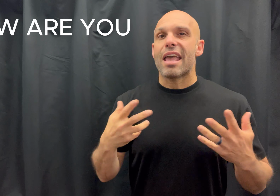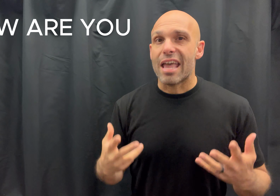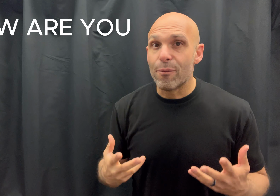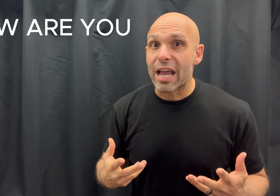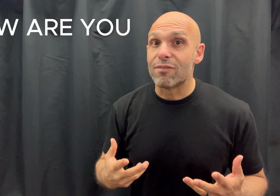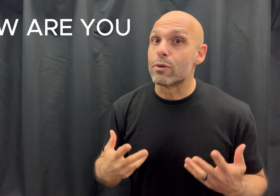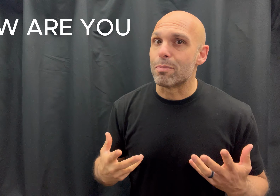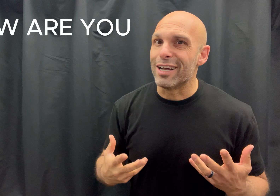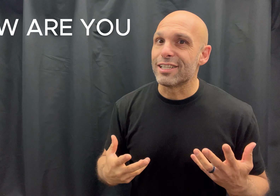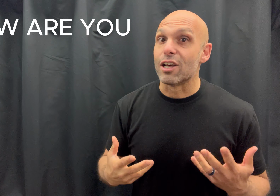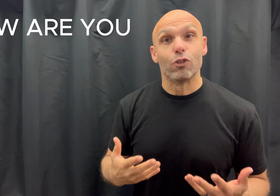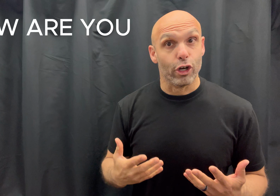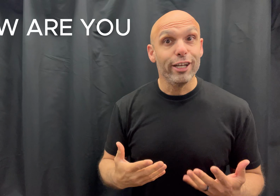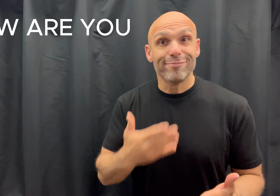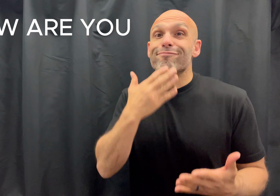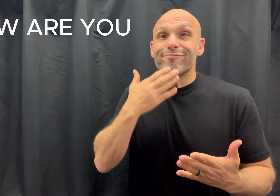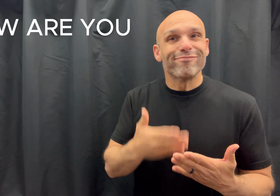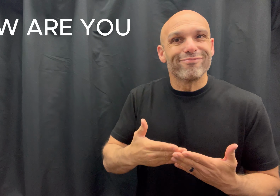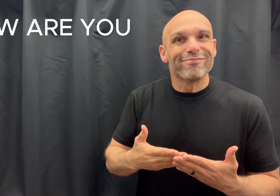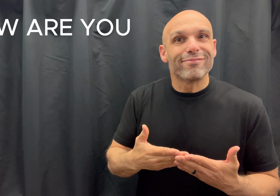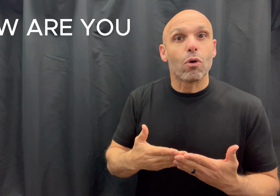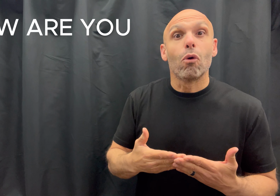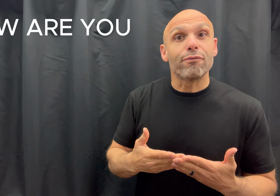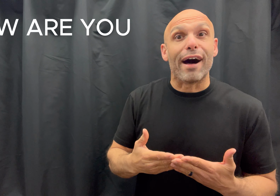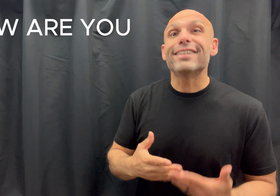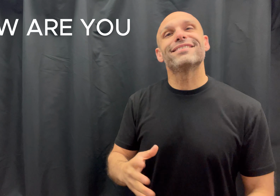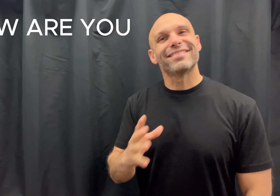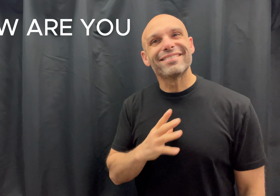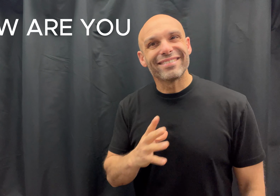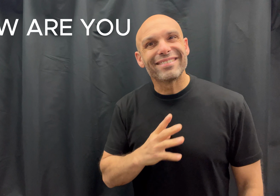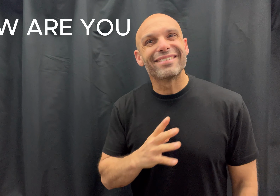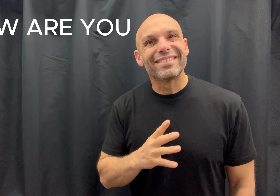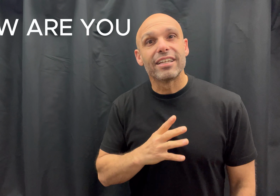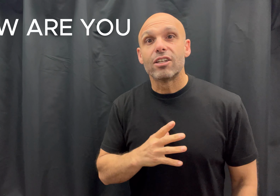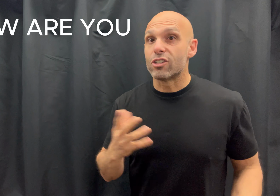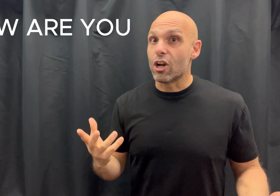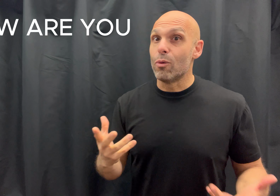And we have the responses of good or fine to go with.